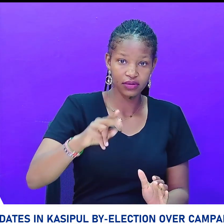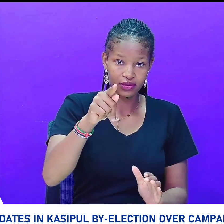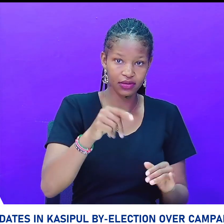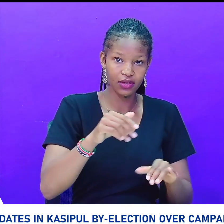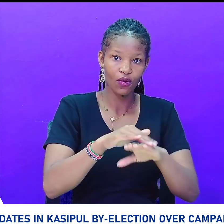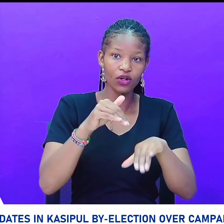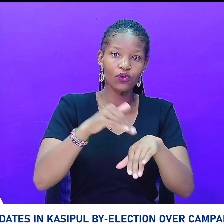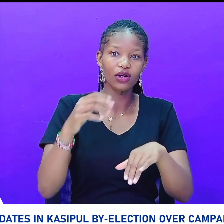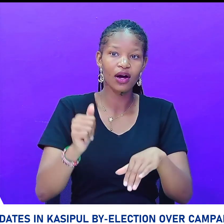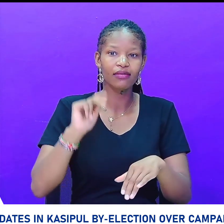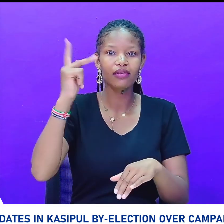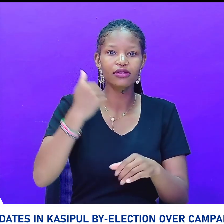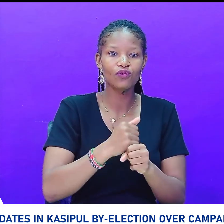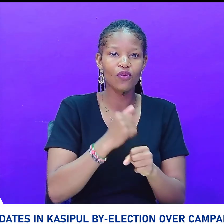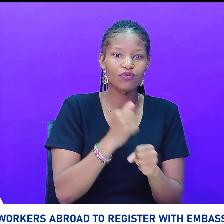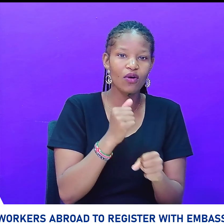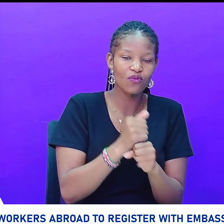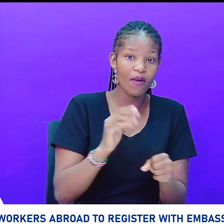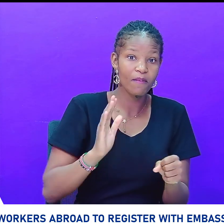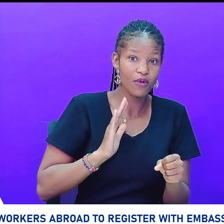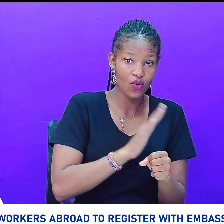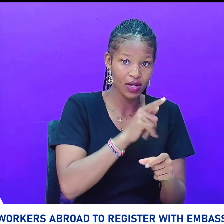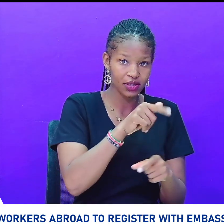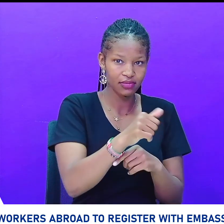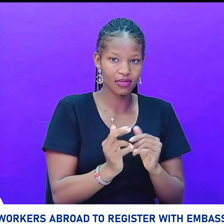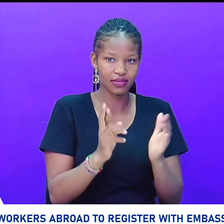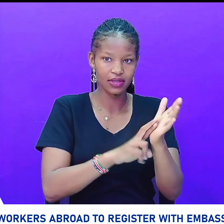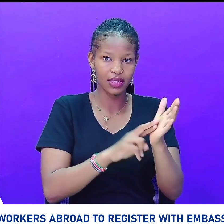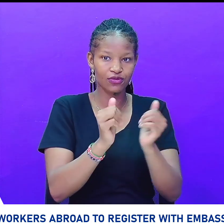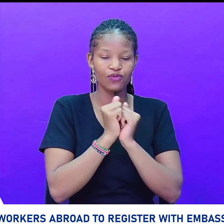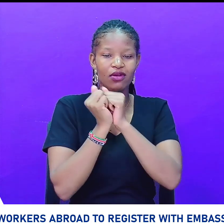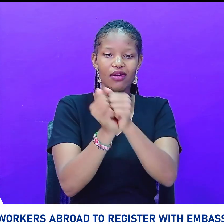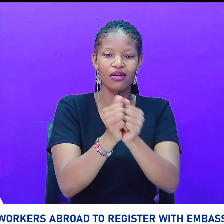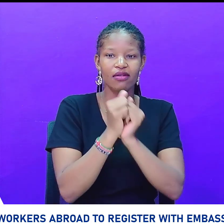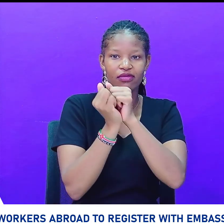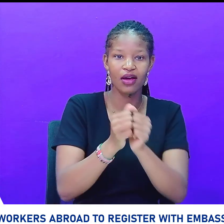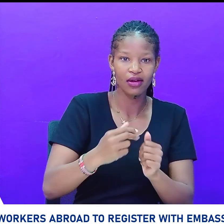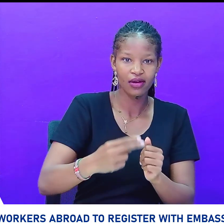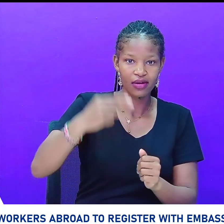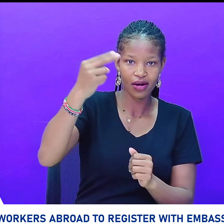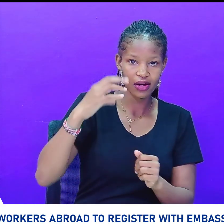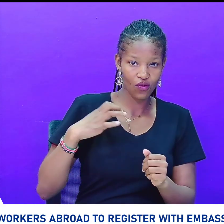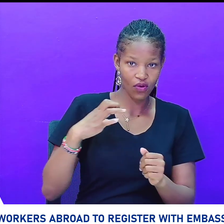Moving on, the Central Organization of Trade Unions, Cotu, has called on